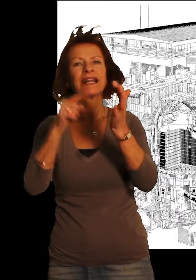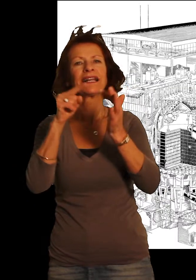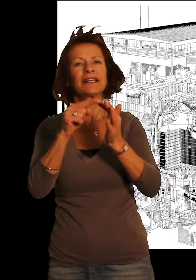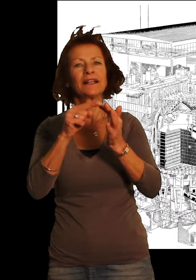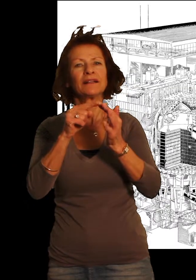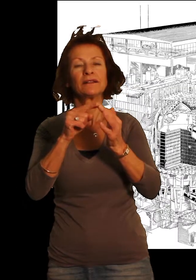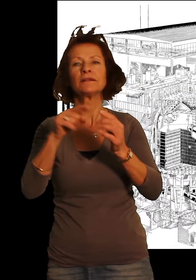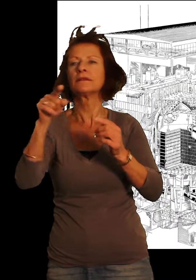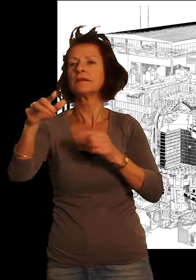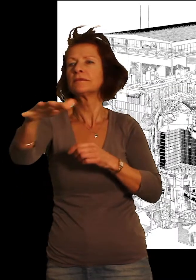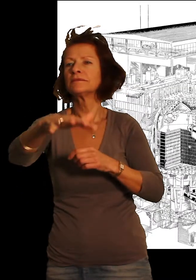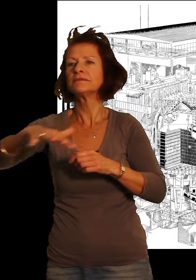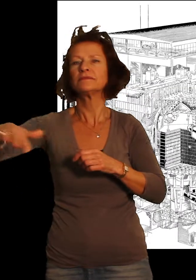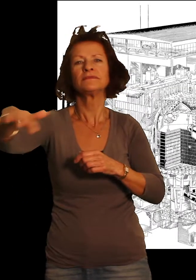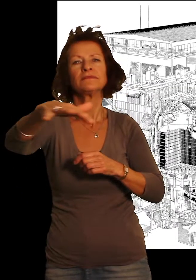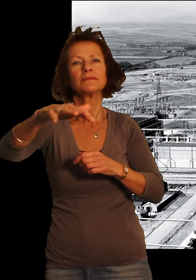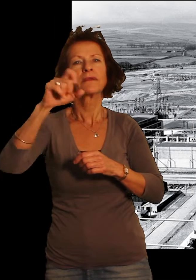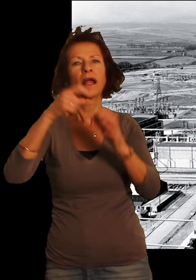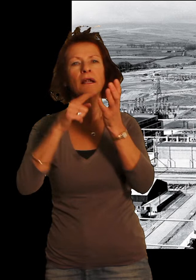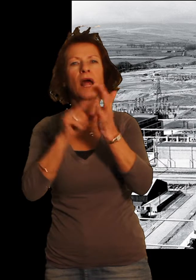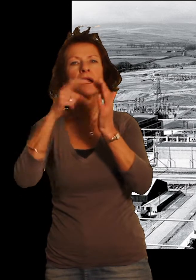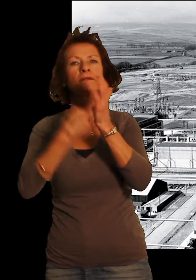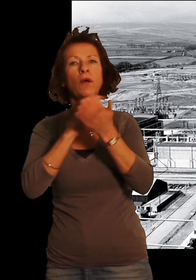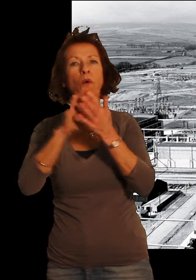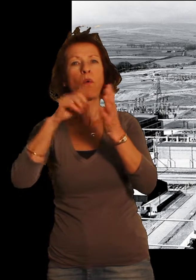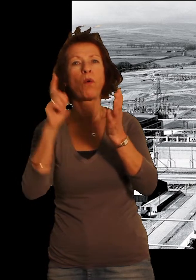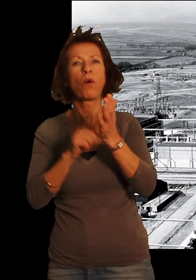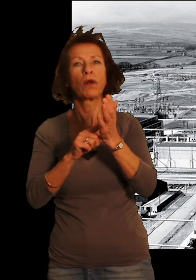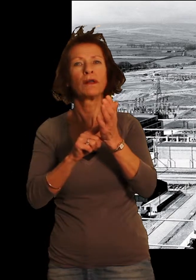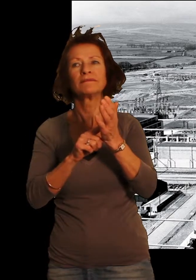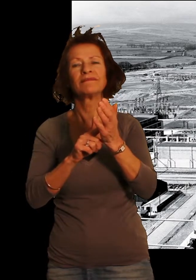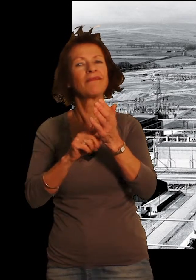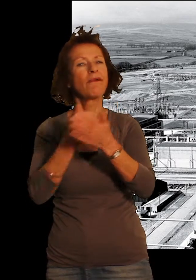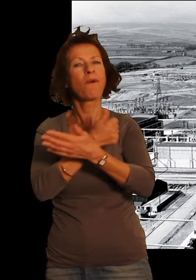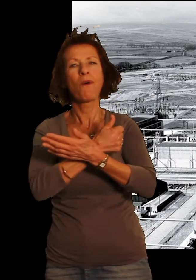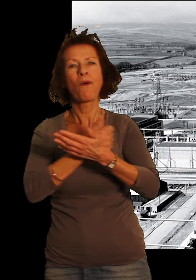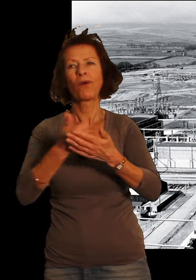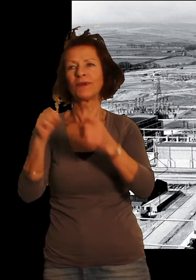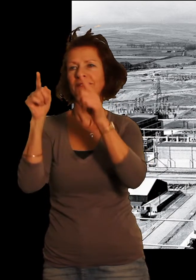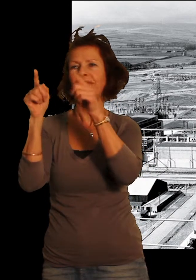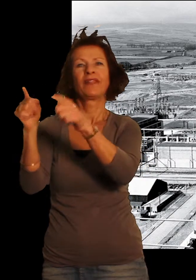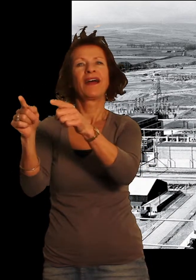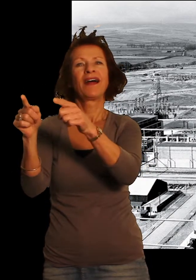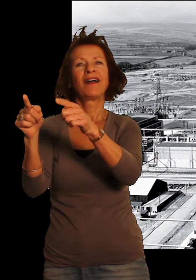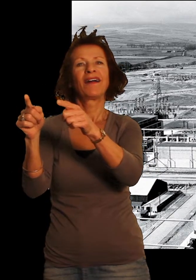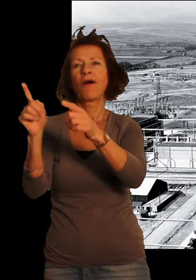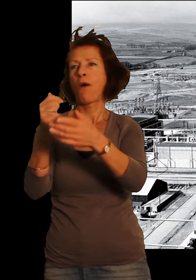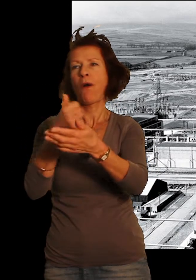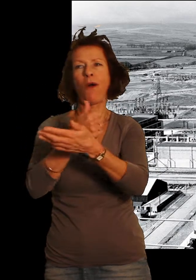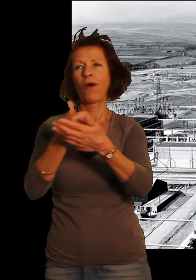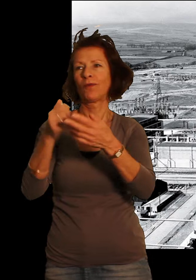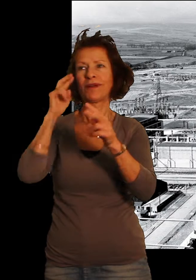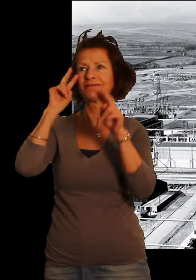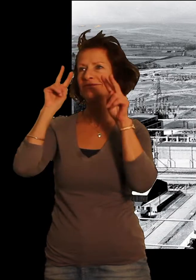Hinton in 1952. The industrial group of the Atomic Energy Authority established the design team for